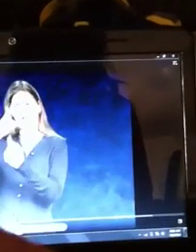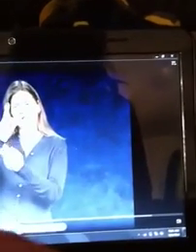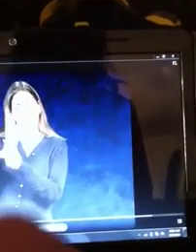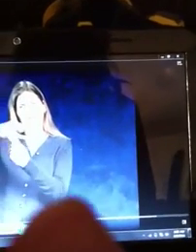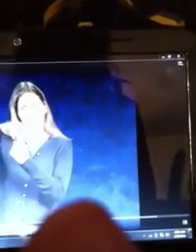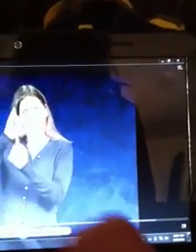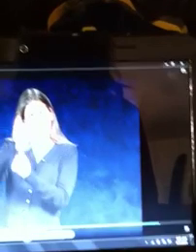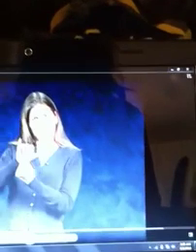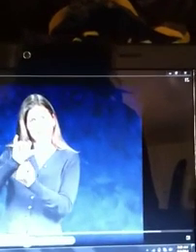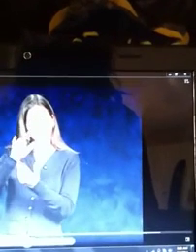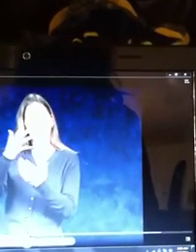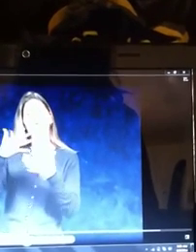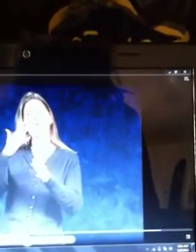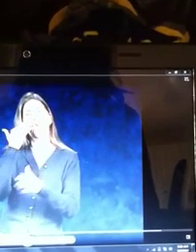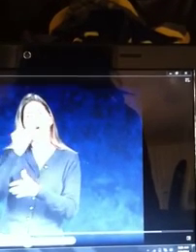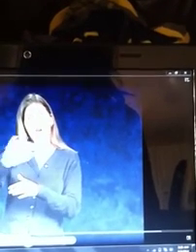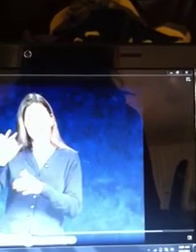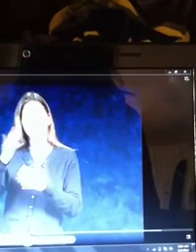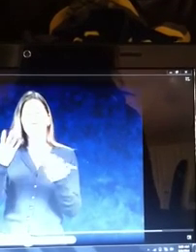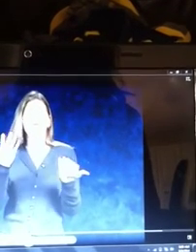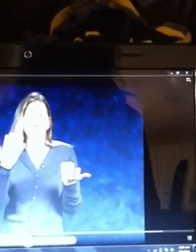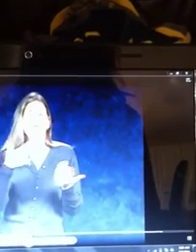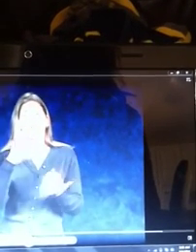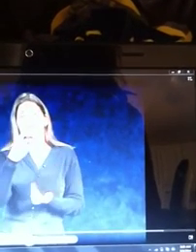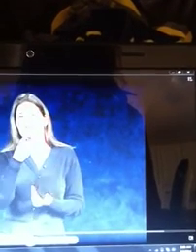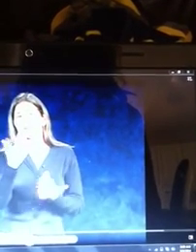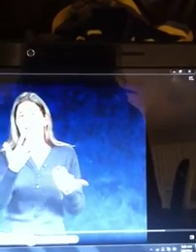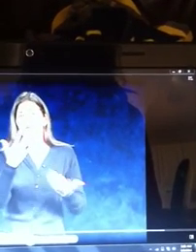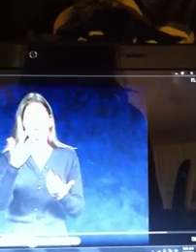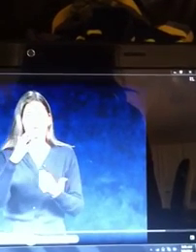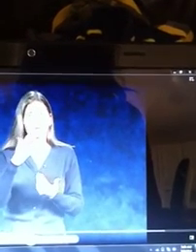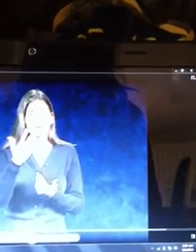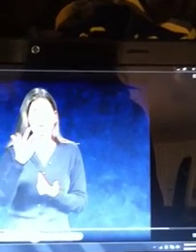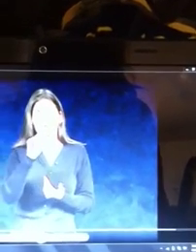then you'll just kind of lose your gas and it's pointless. So you need to turn it off.